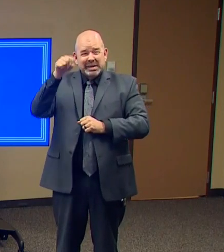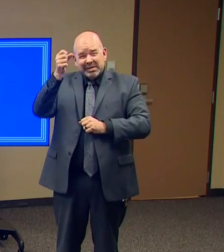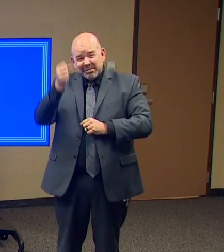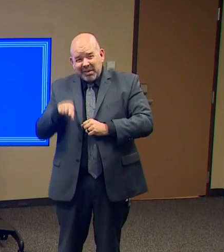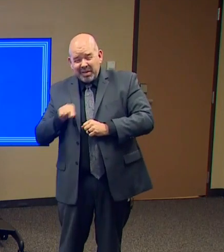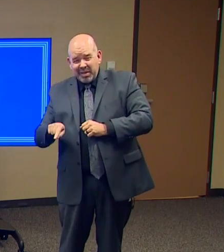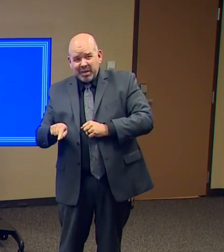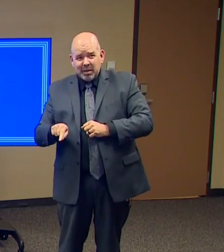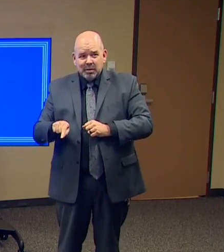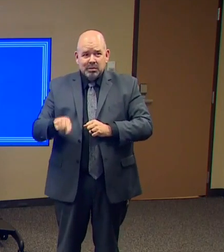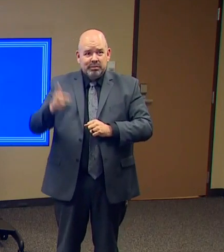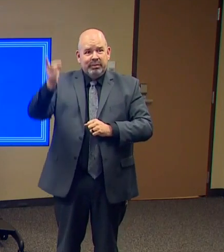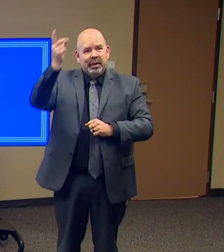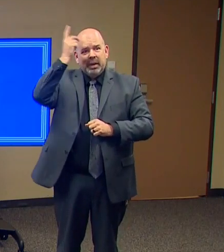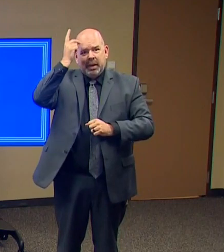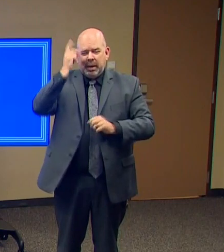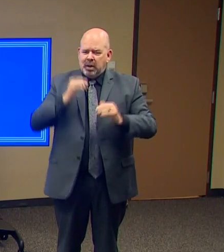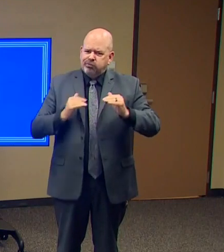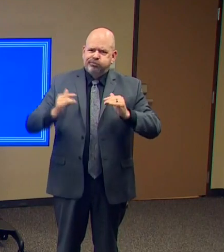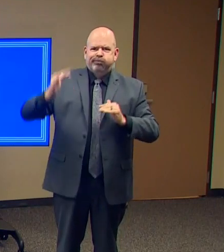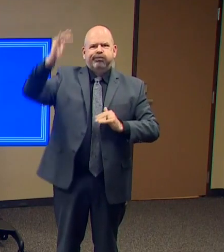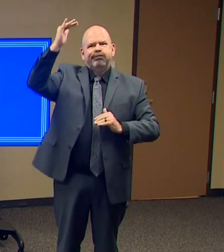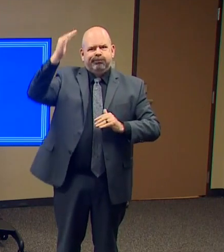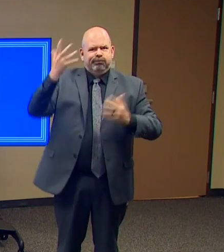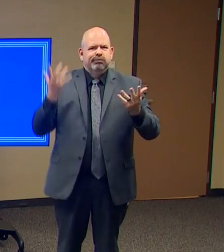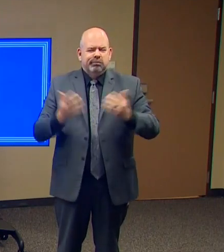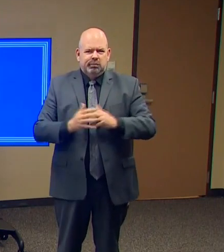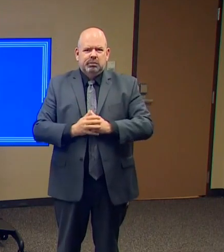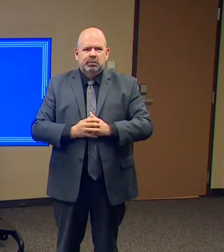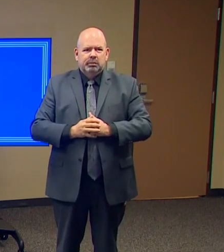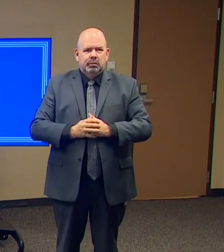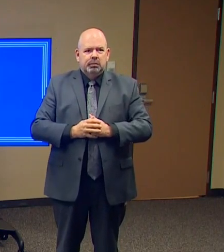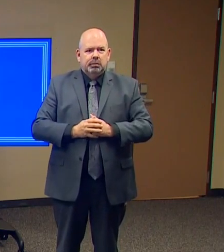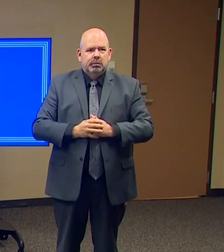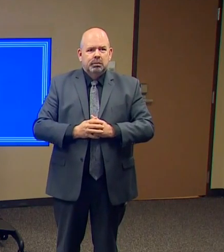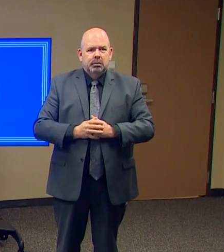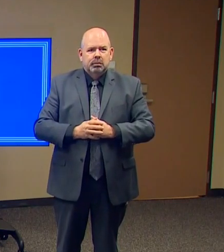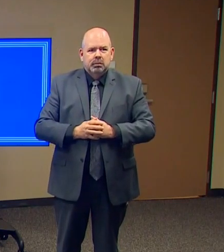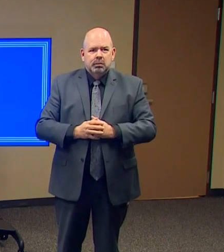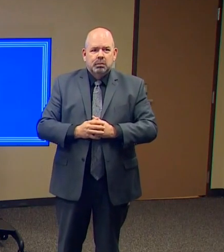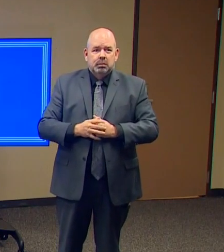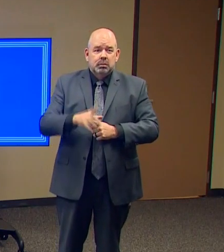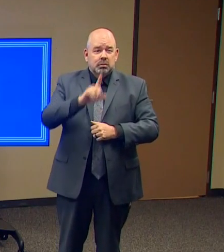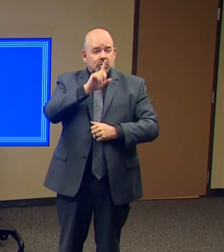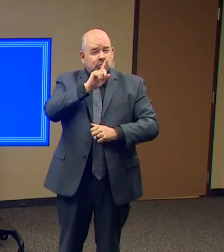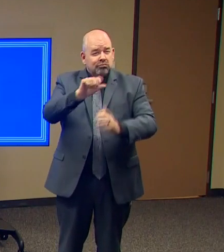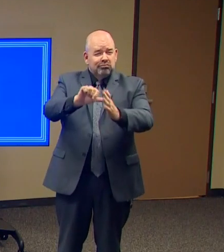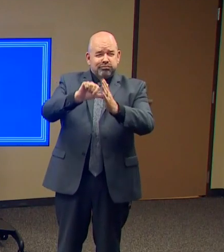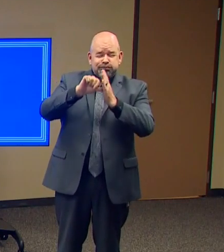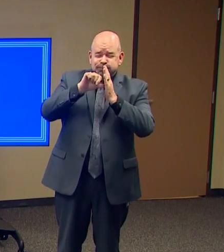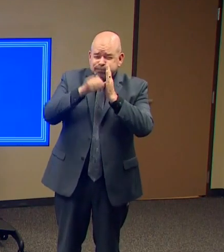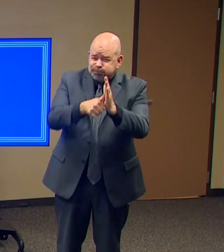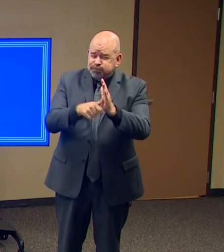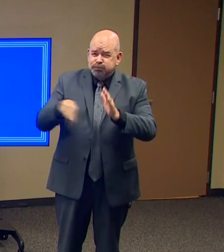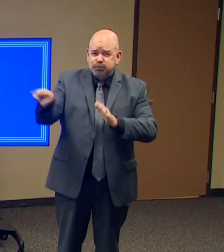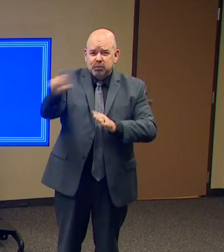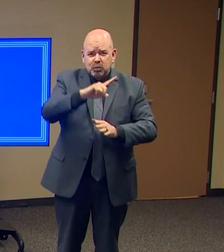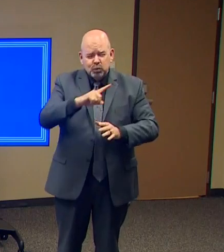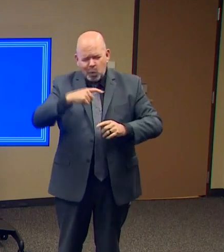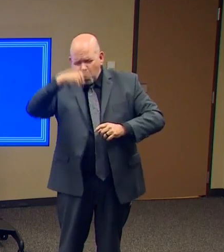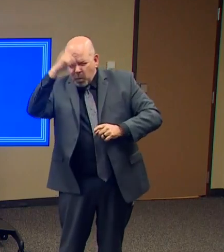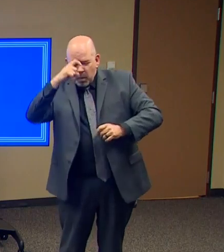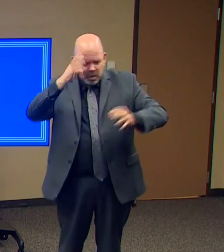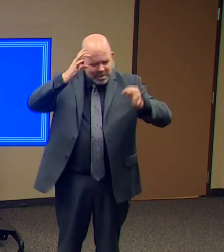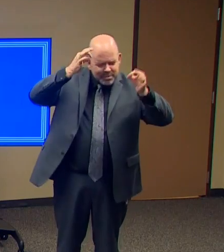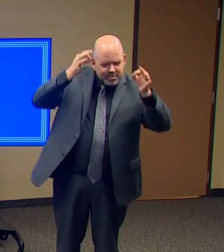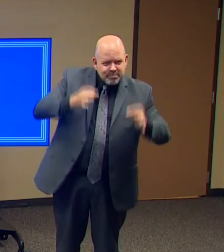well. So it's imperative that we all make good choices. If we go back to that document that